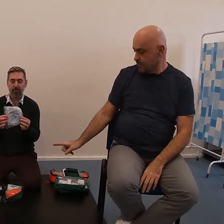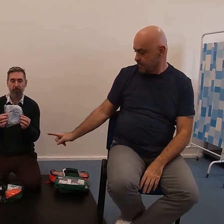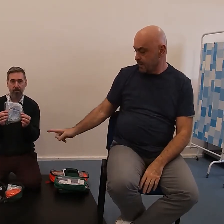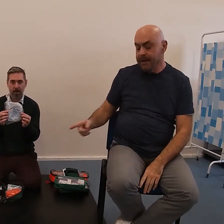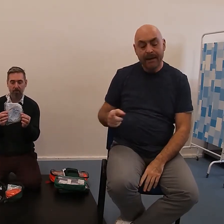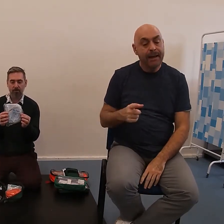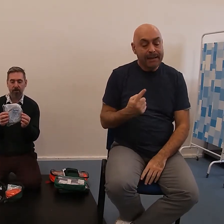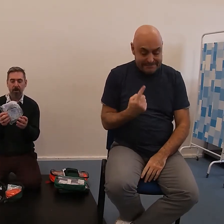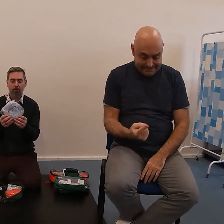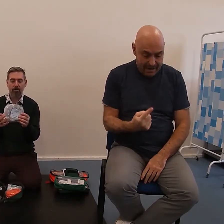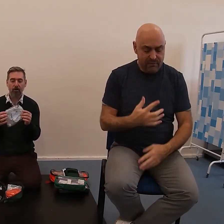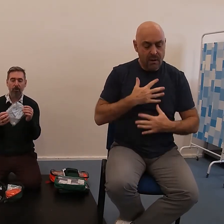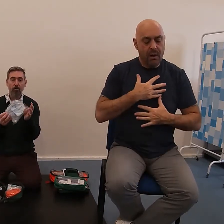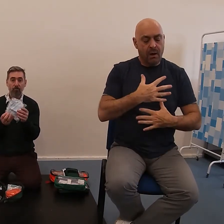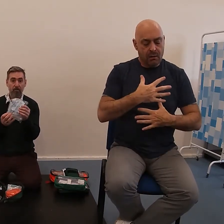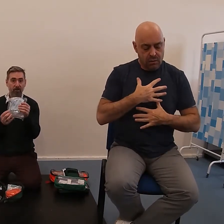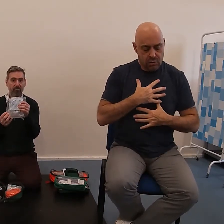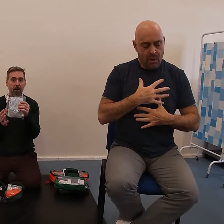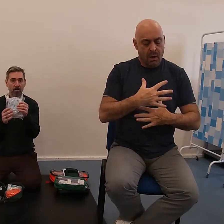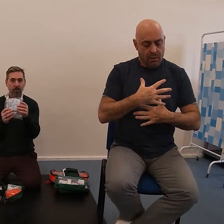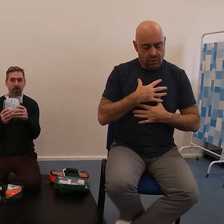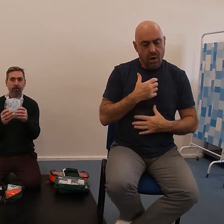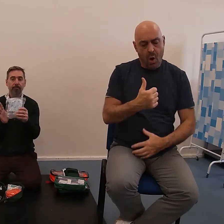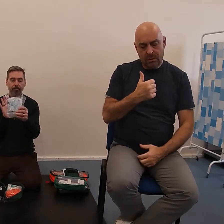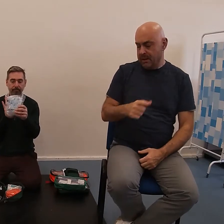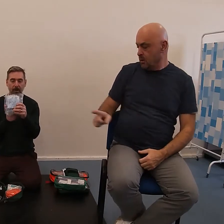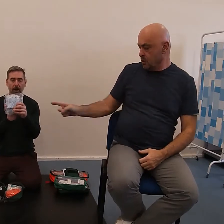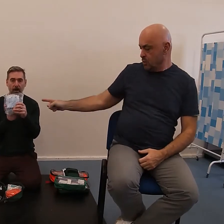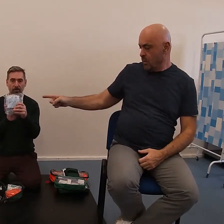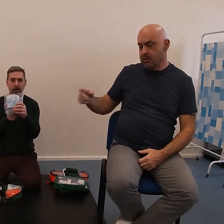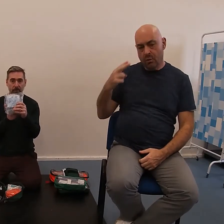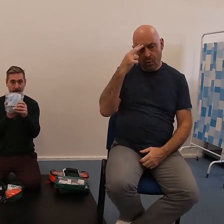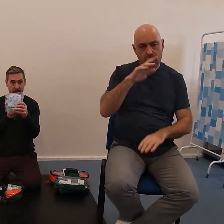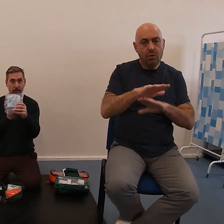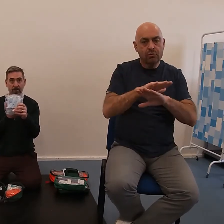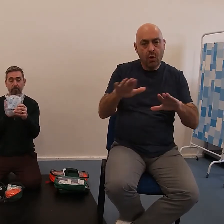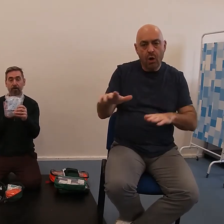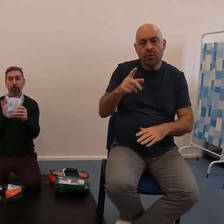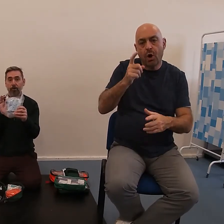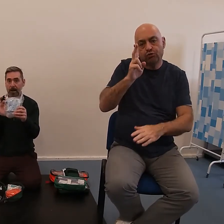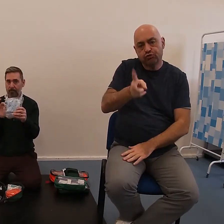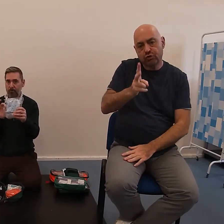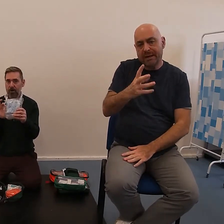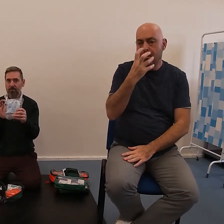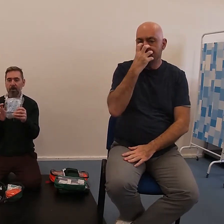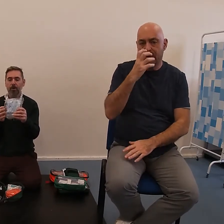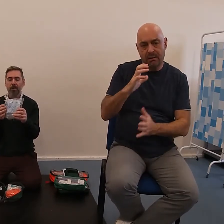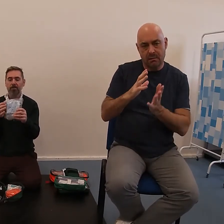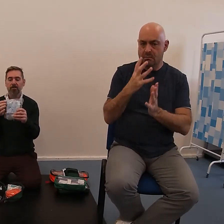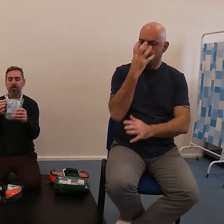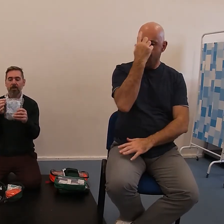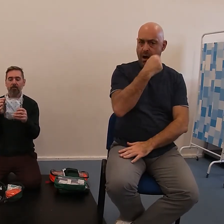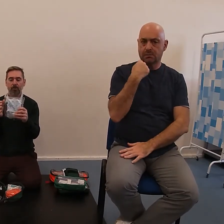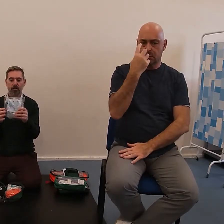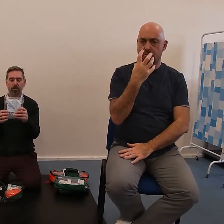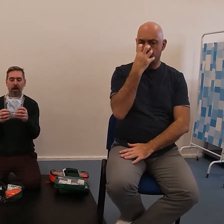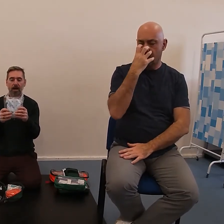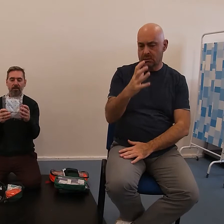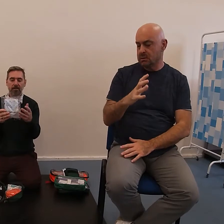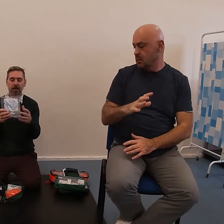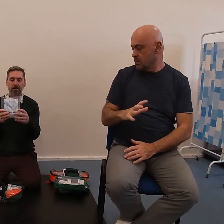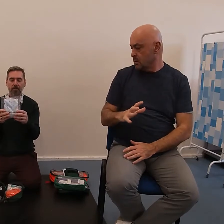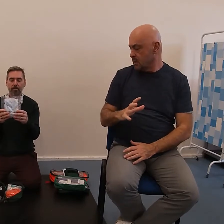can breathe themselves, we've got the non-rebreathe mask. So this is the mask for people who can breathe, that we need to give